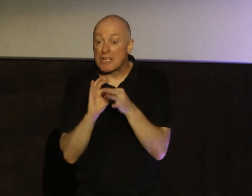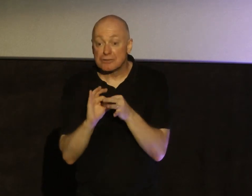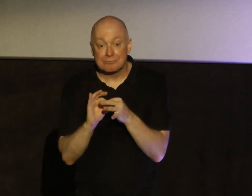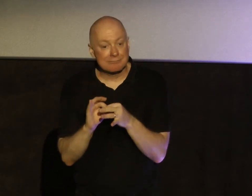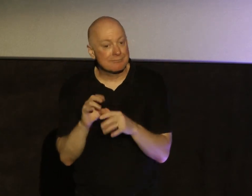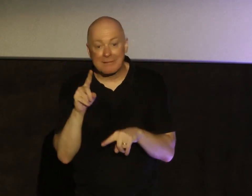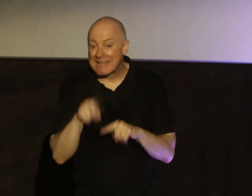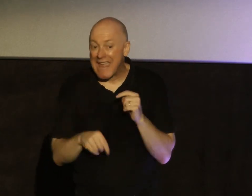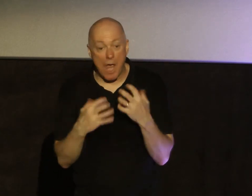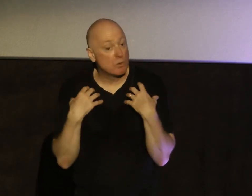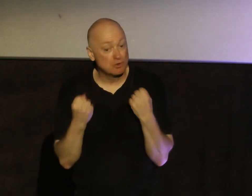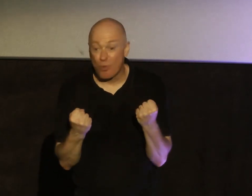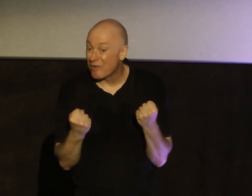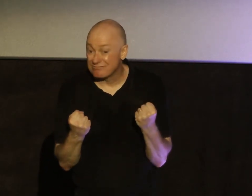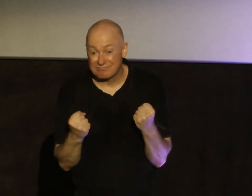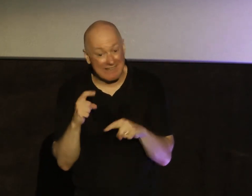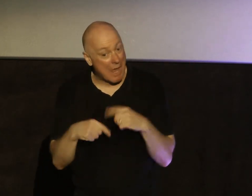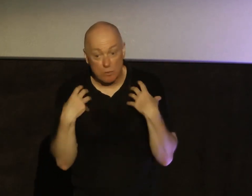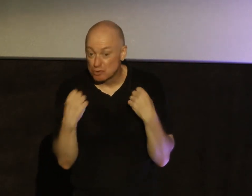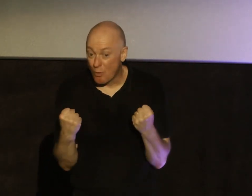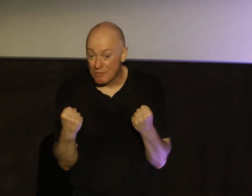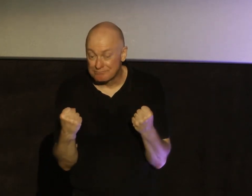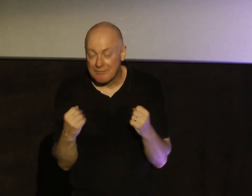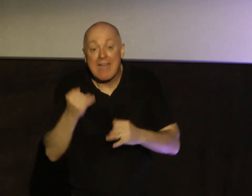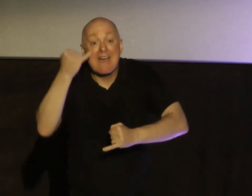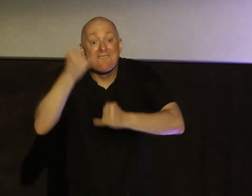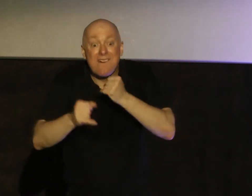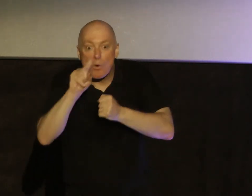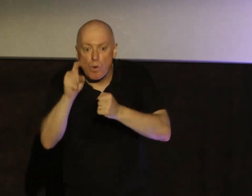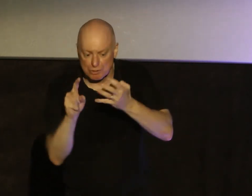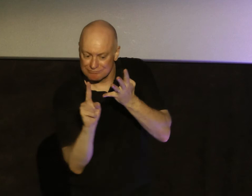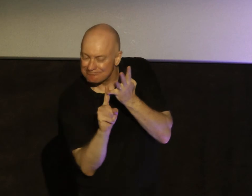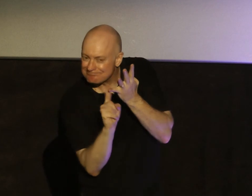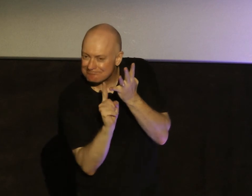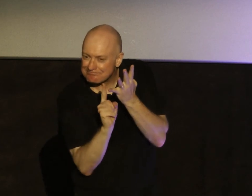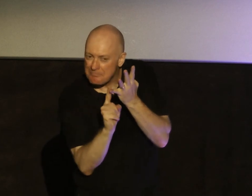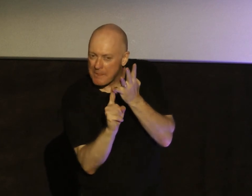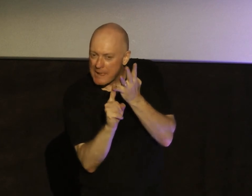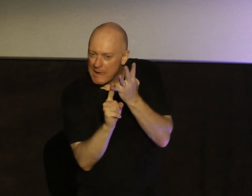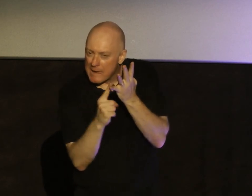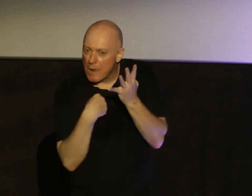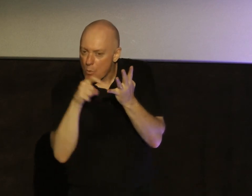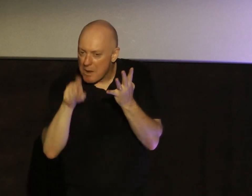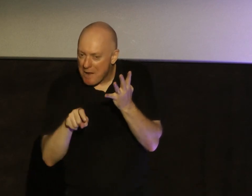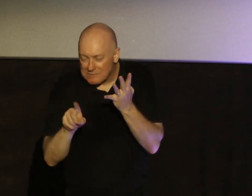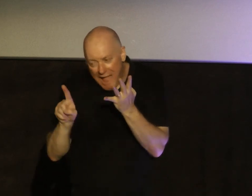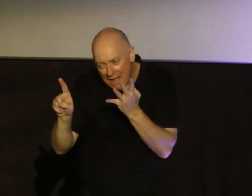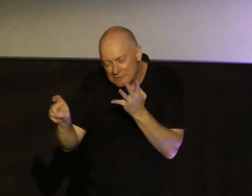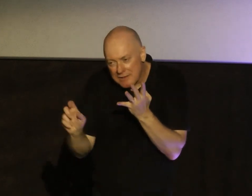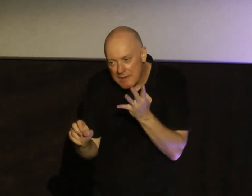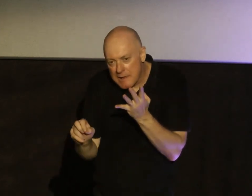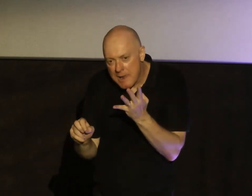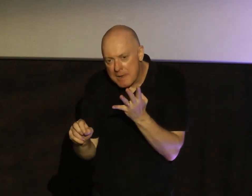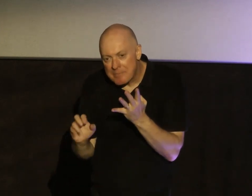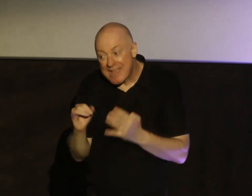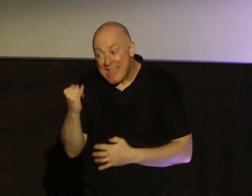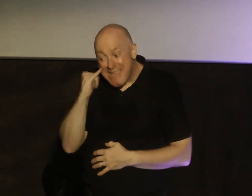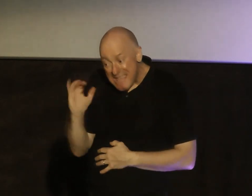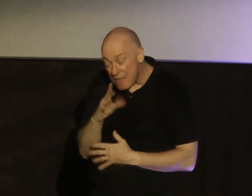be restored. Final question we must ask and answer if our relationships have